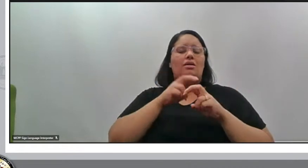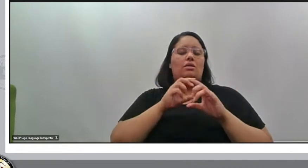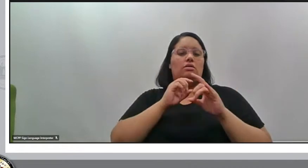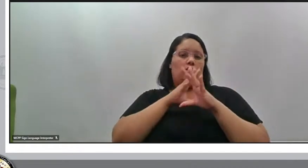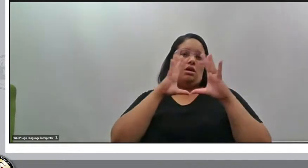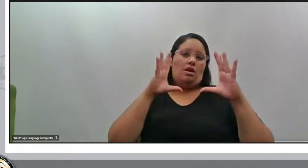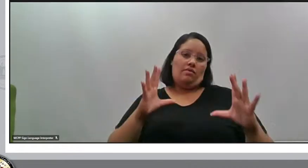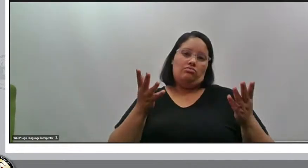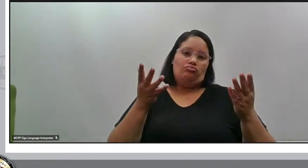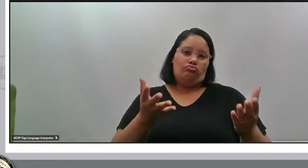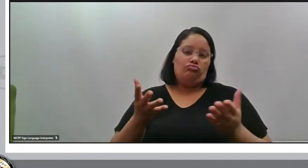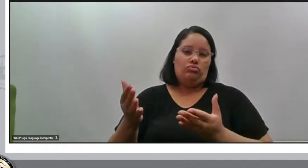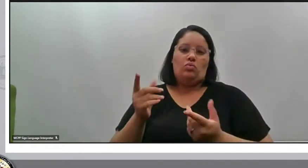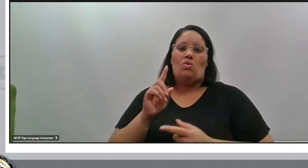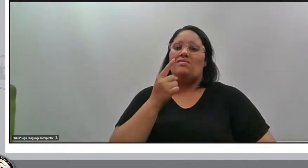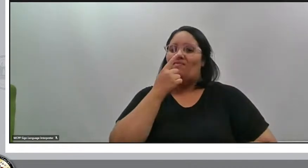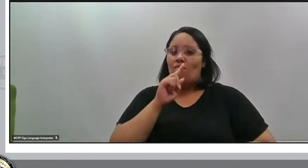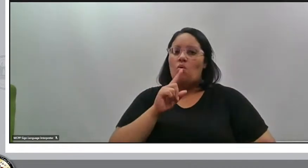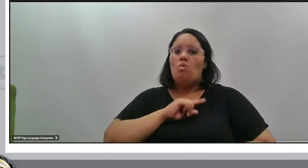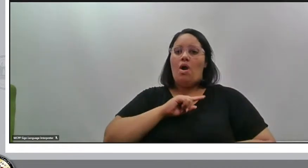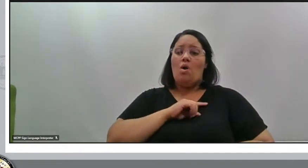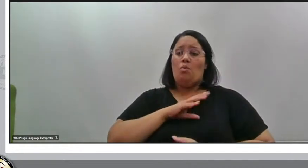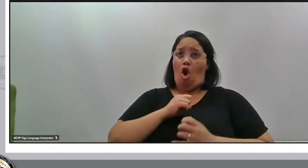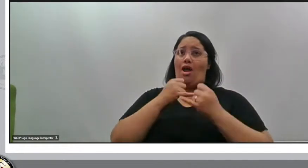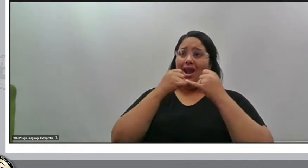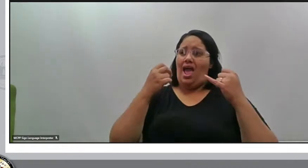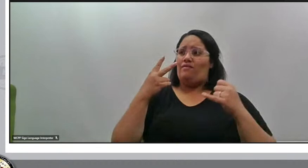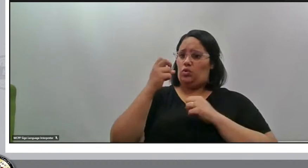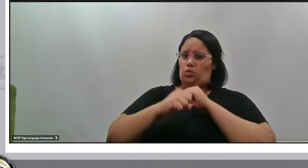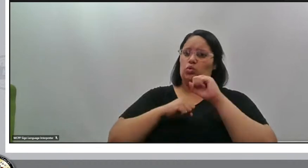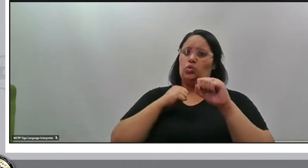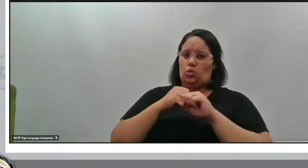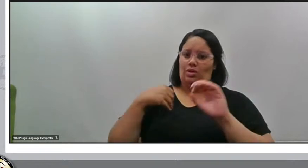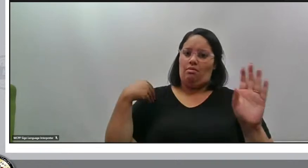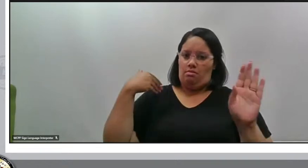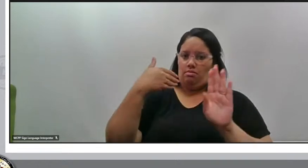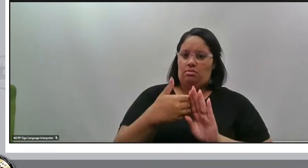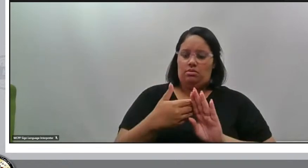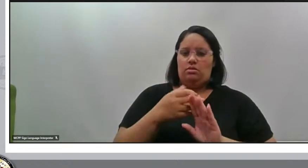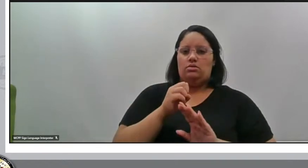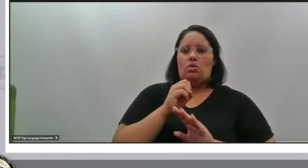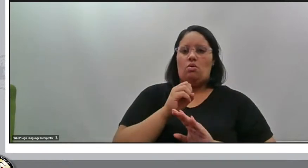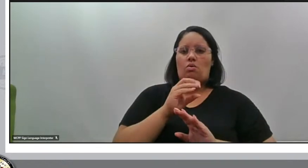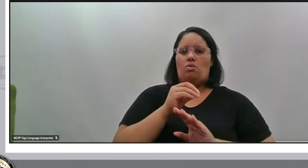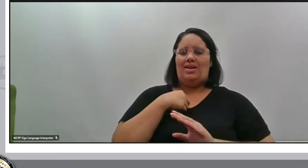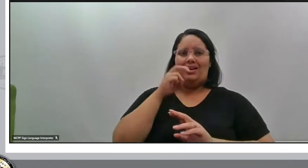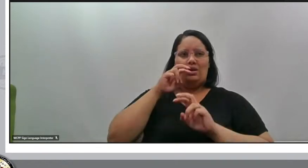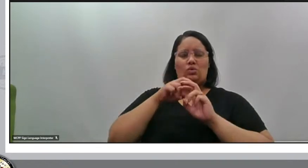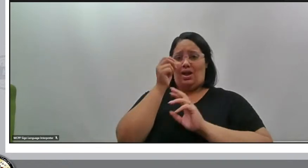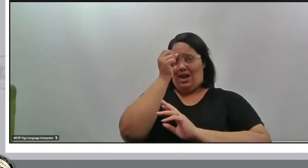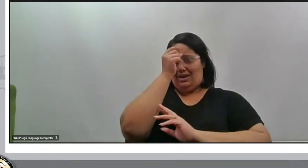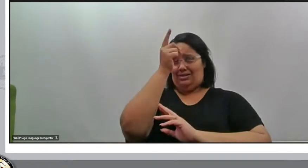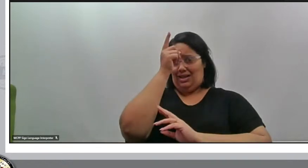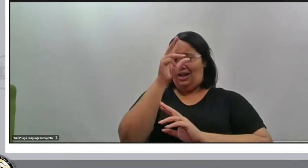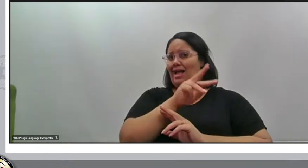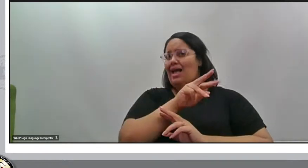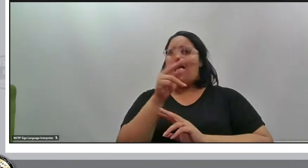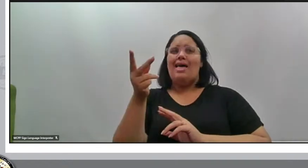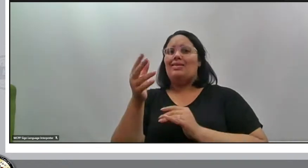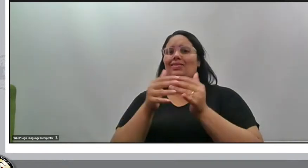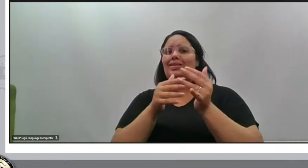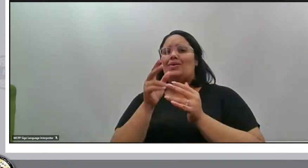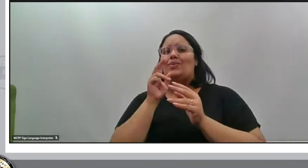sort of clarity on this, because we've been online for about 2 years. So if we can just understand what else is it that we